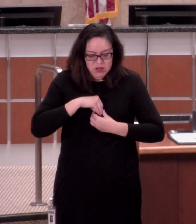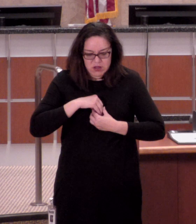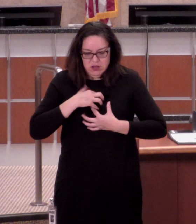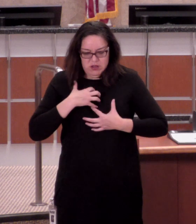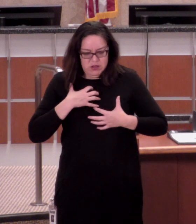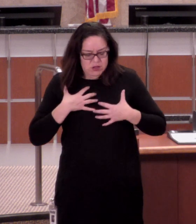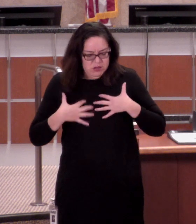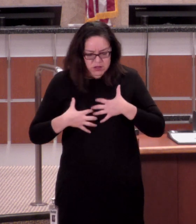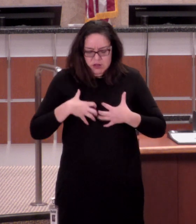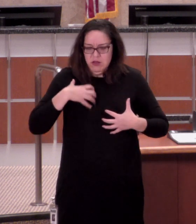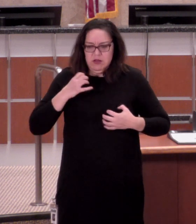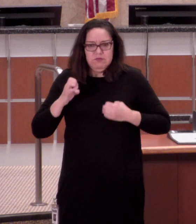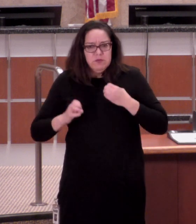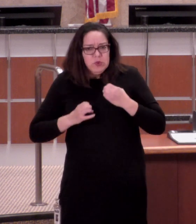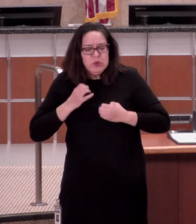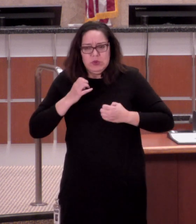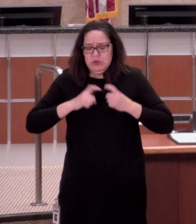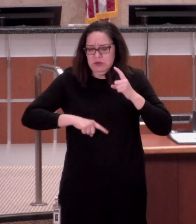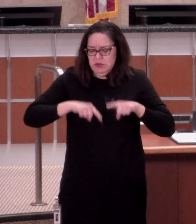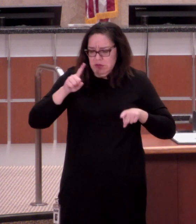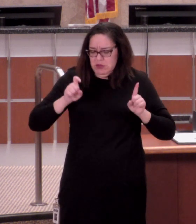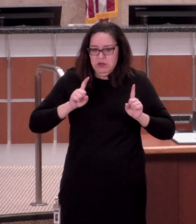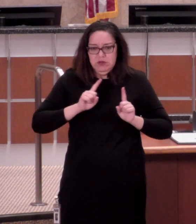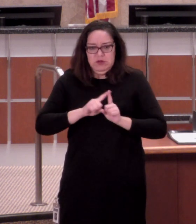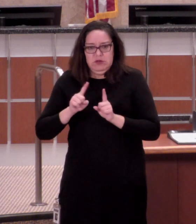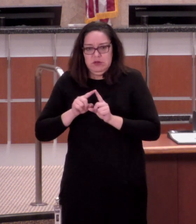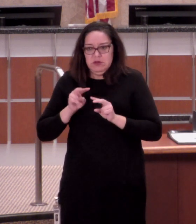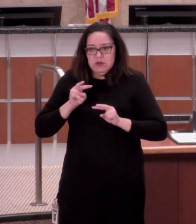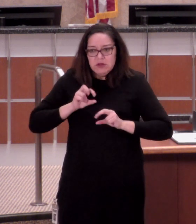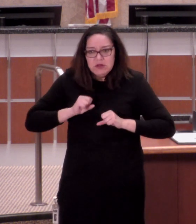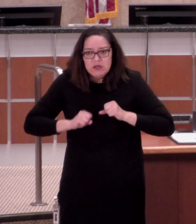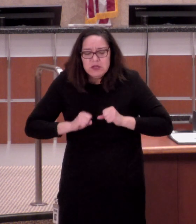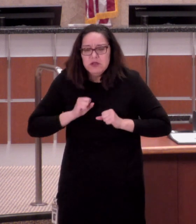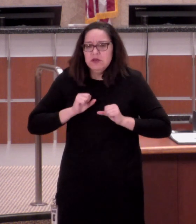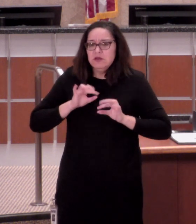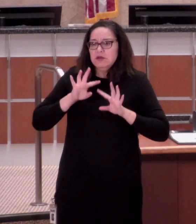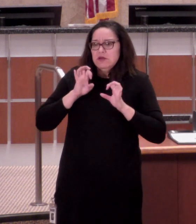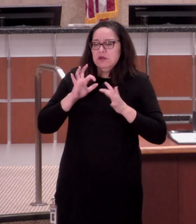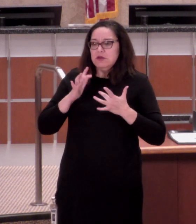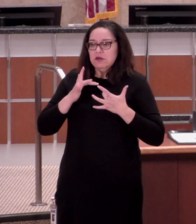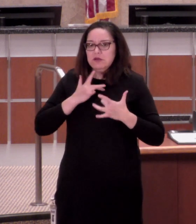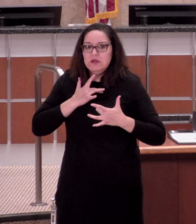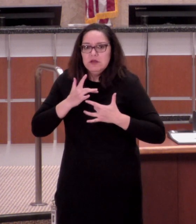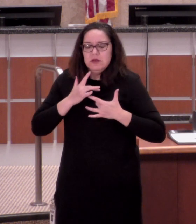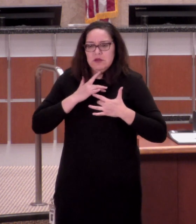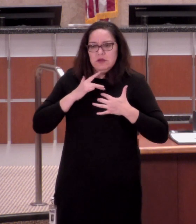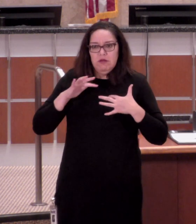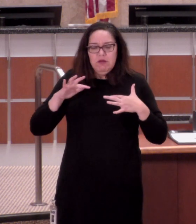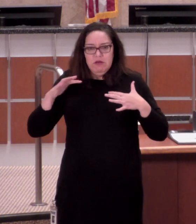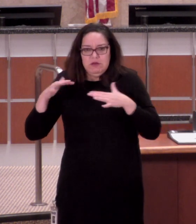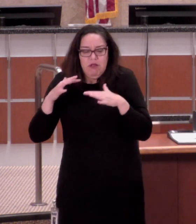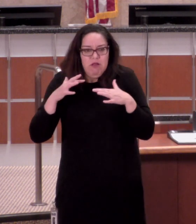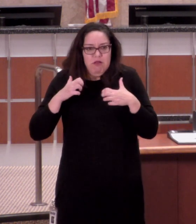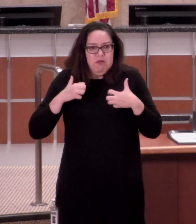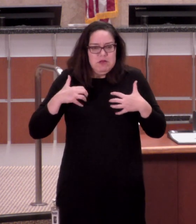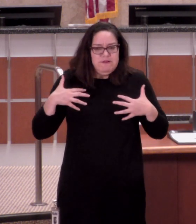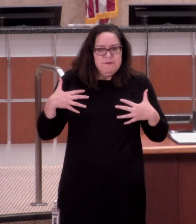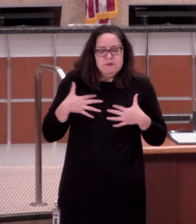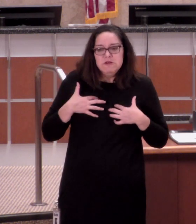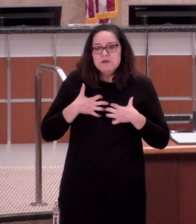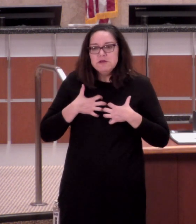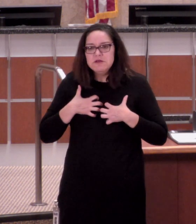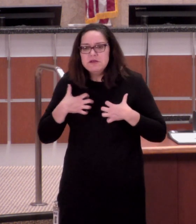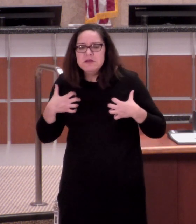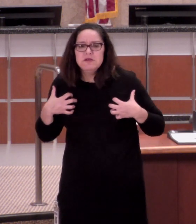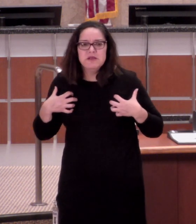department. There's a lot of uncertainty. There's a lot of anxiety. There's a lot of anger. There's a lot of fear. And